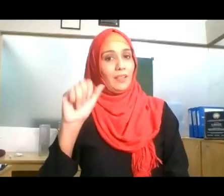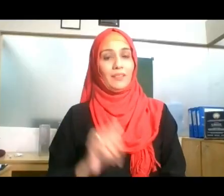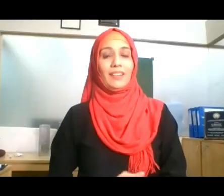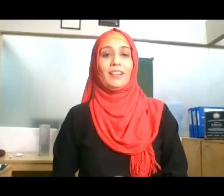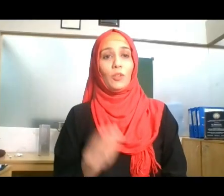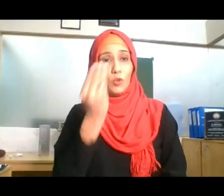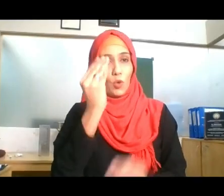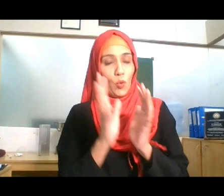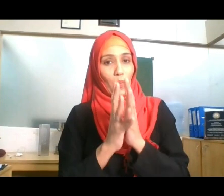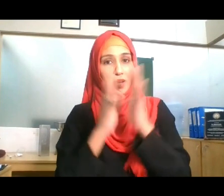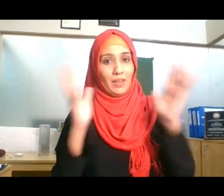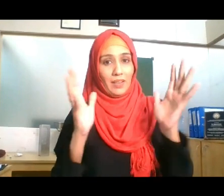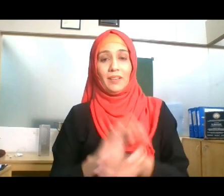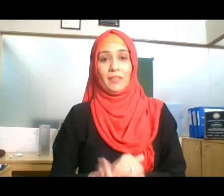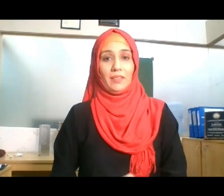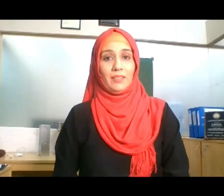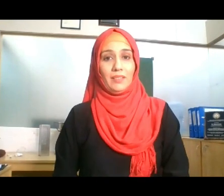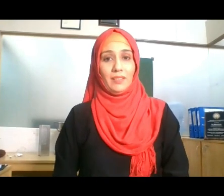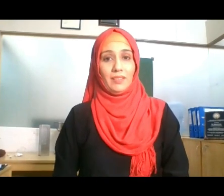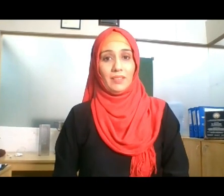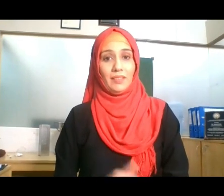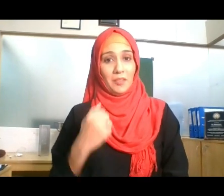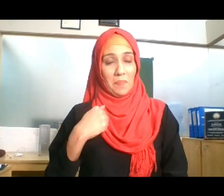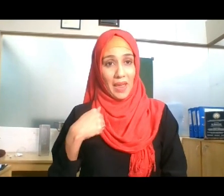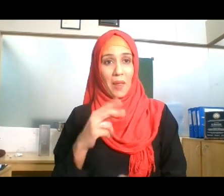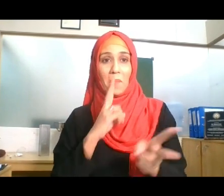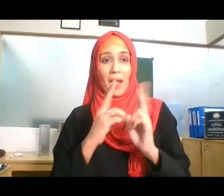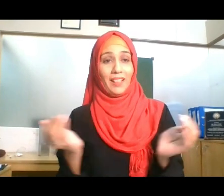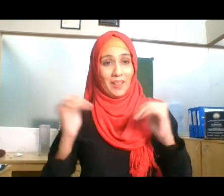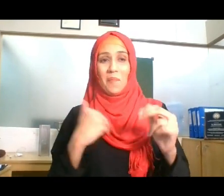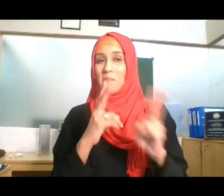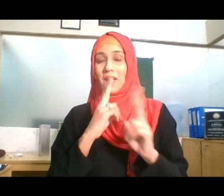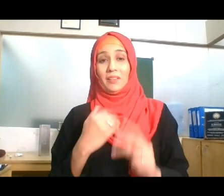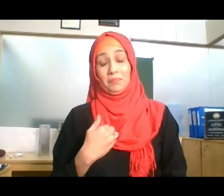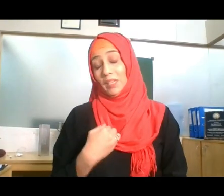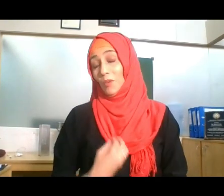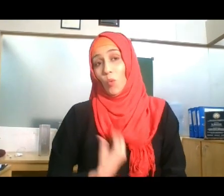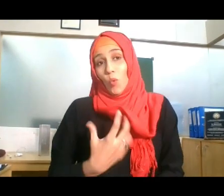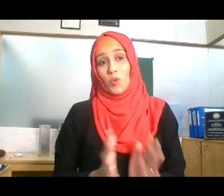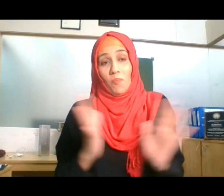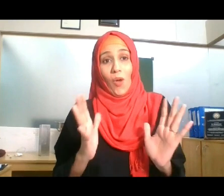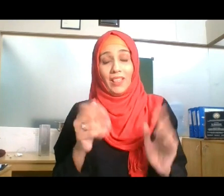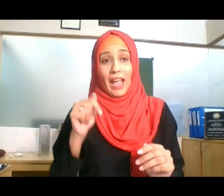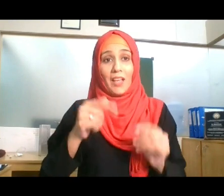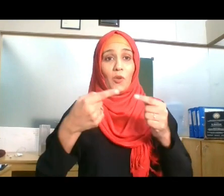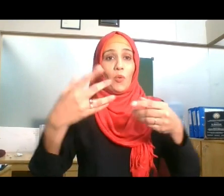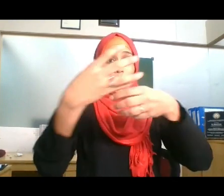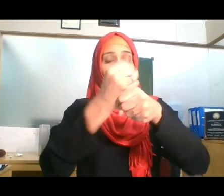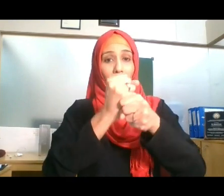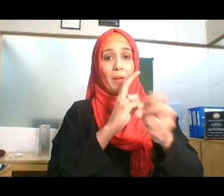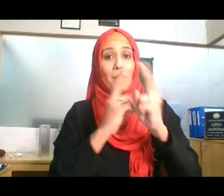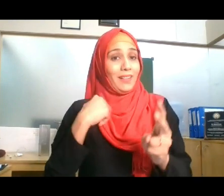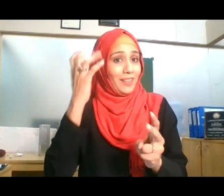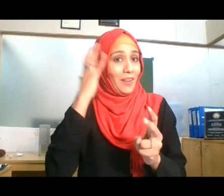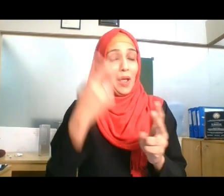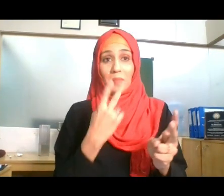much, Sahara, and thank you very much for having me on this panel. I'm very honored to be part of this group. And Hassan, your story is